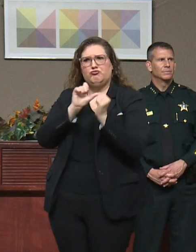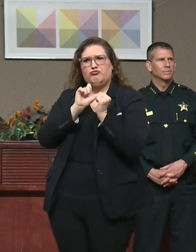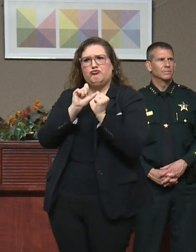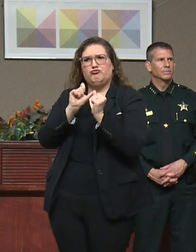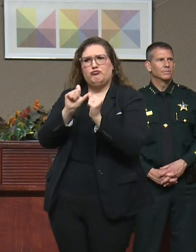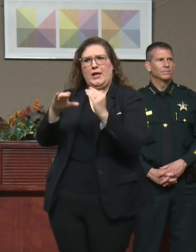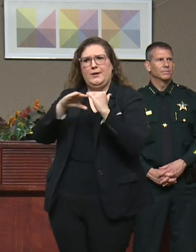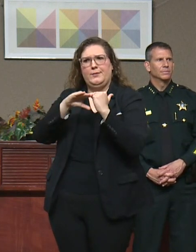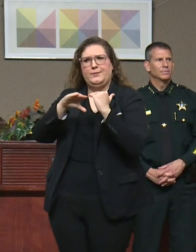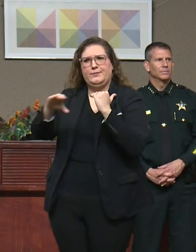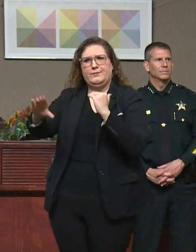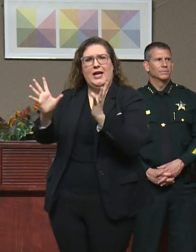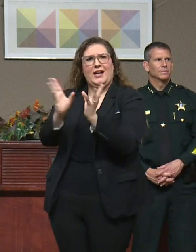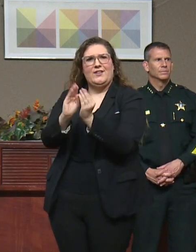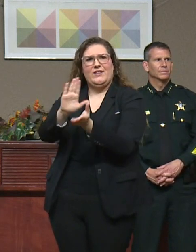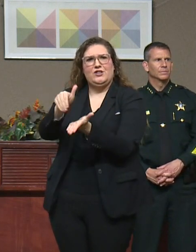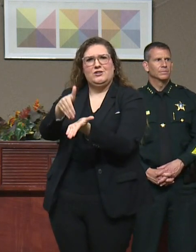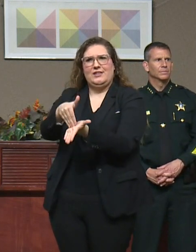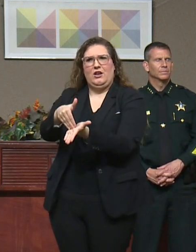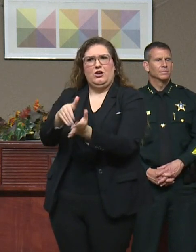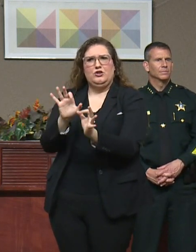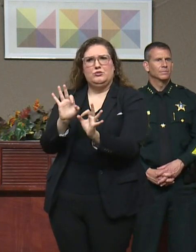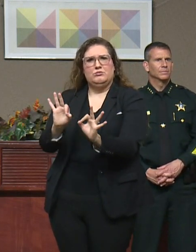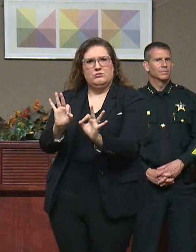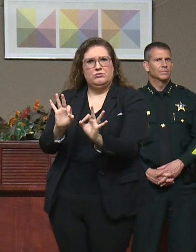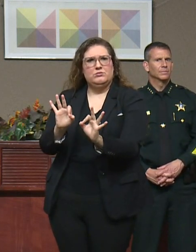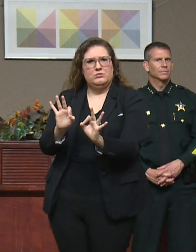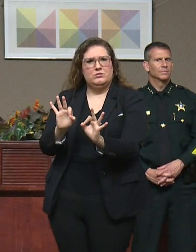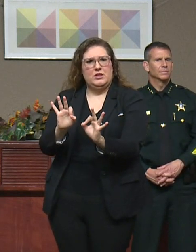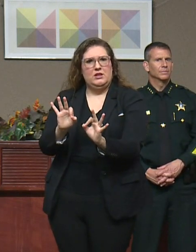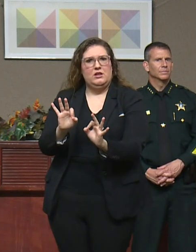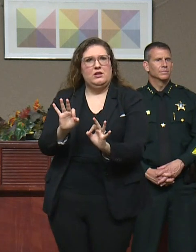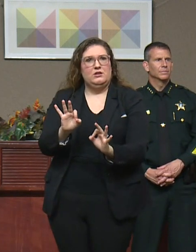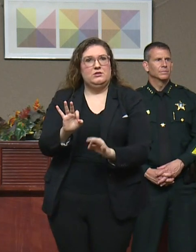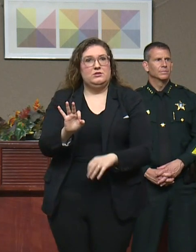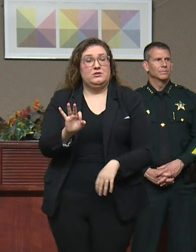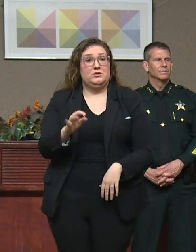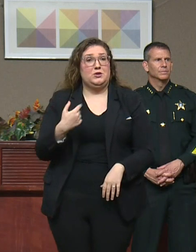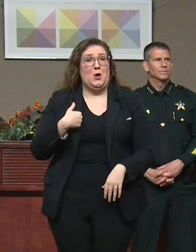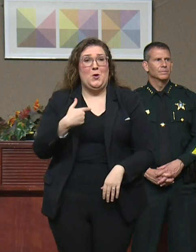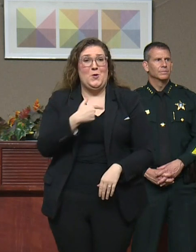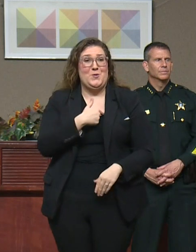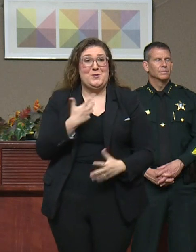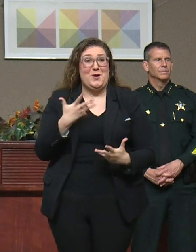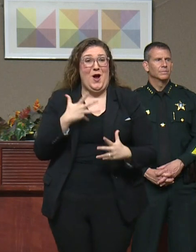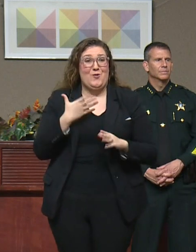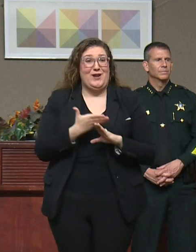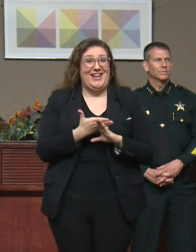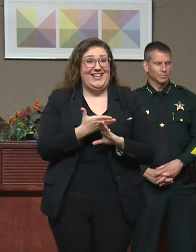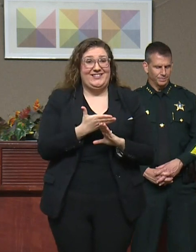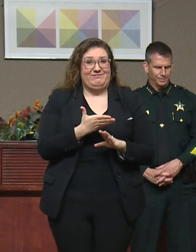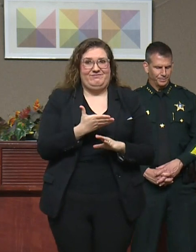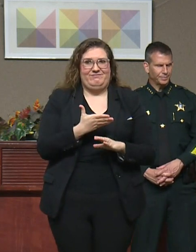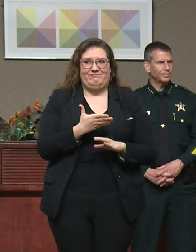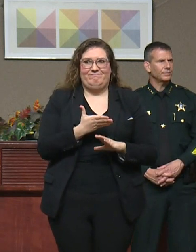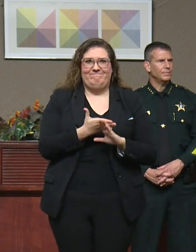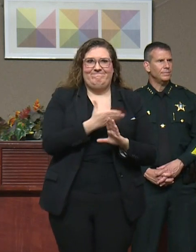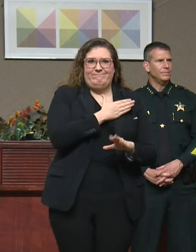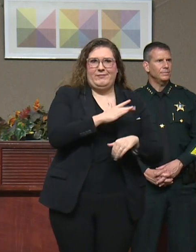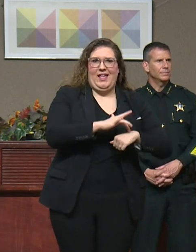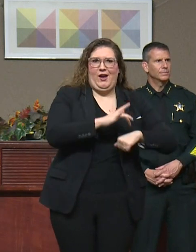so at this point, we were running ahead where we had been up